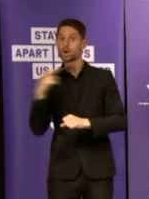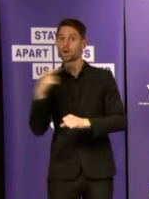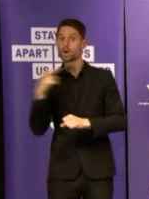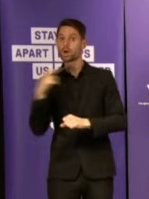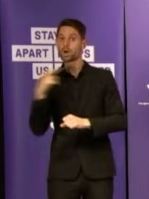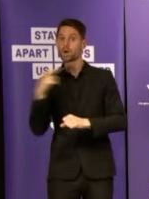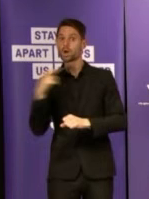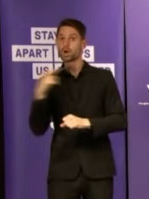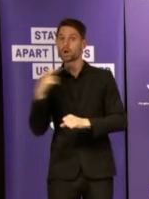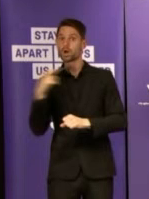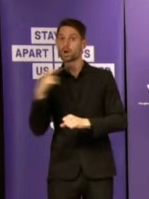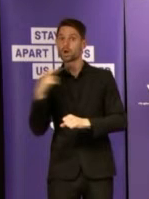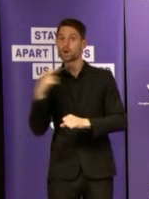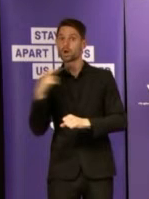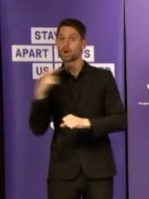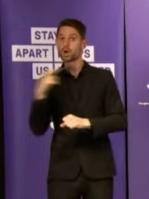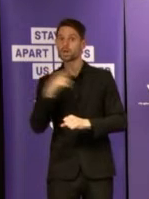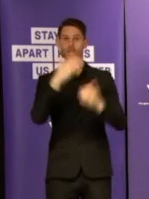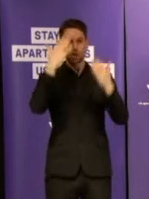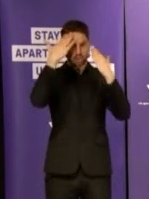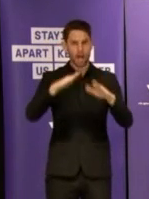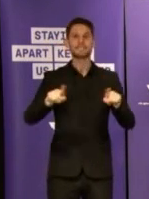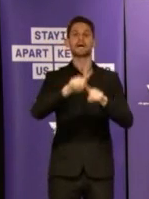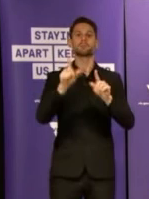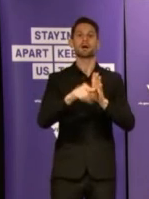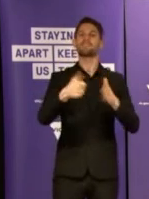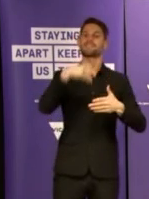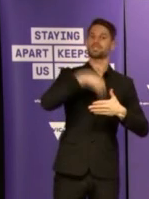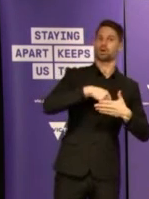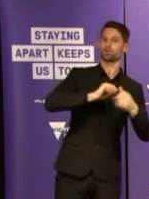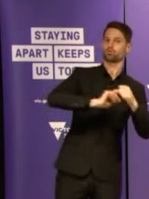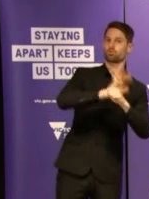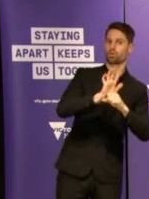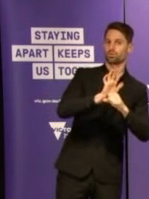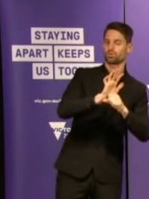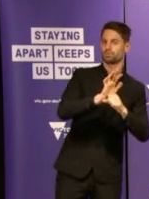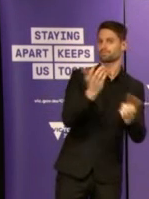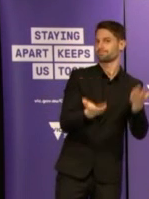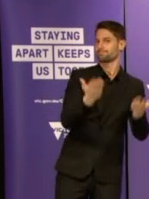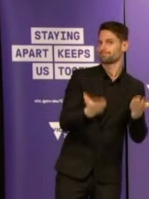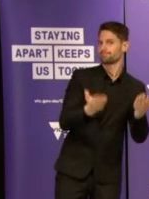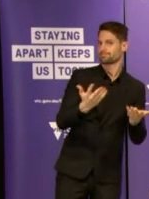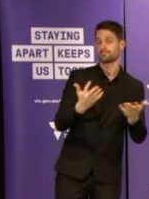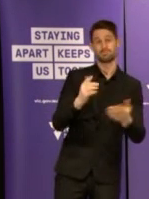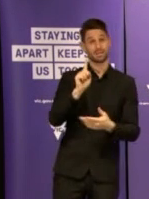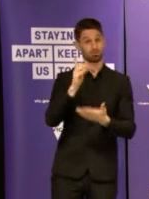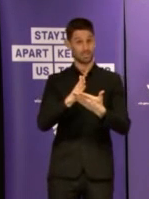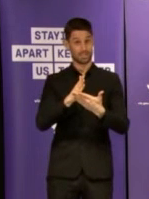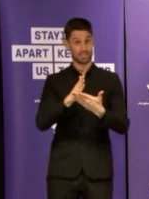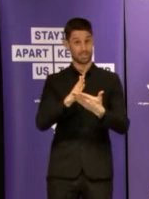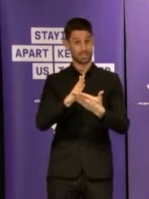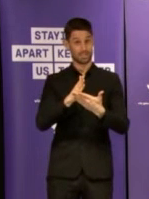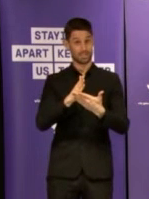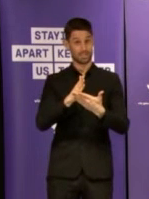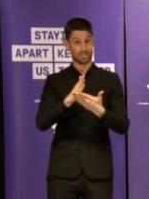because the vaccine is coming. It's fair to say that coronavirus is a very serious infection in anyone